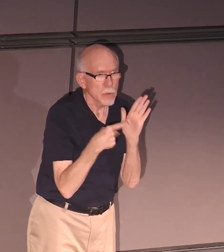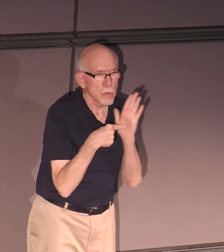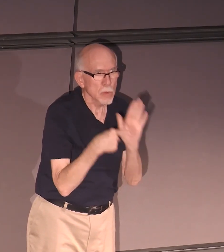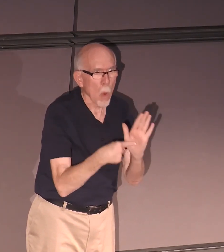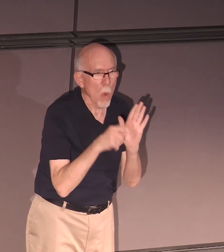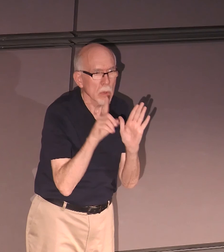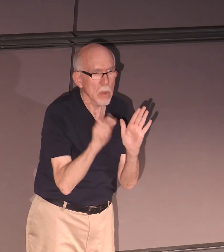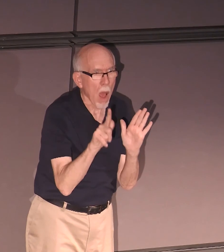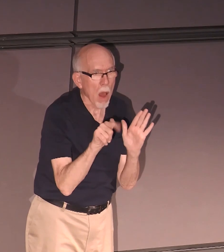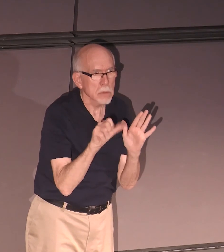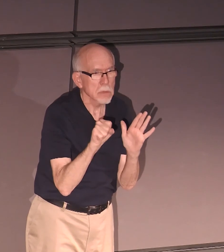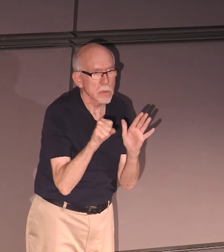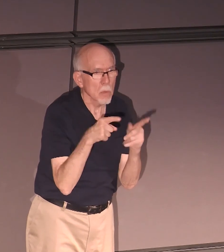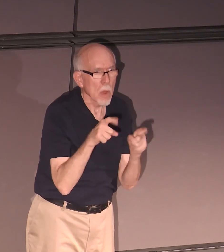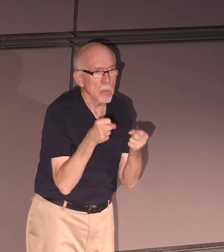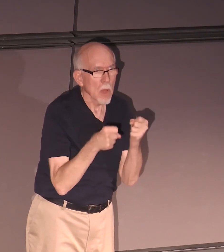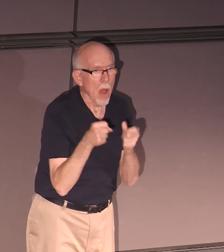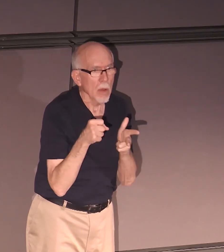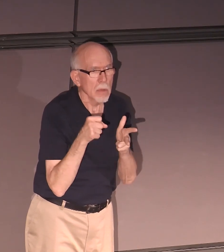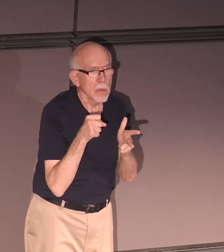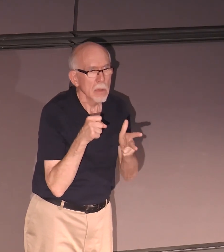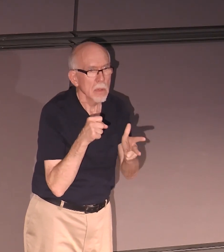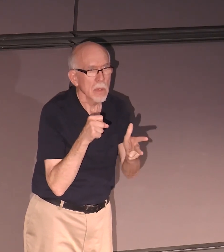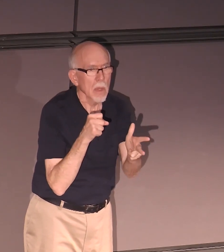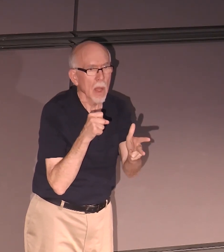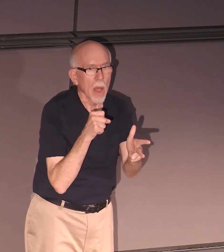days. That's when I saw what had happened in Dallas.